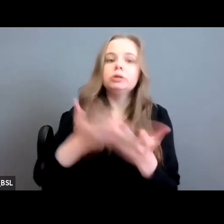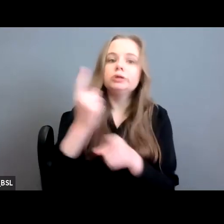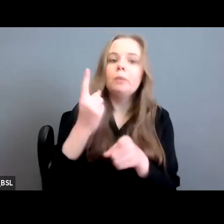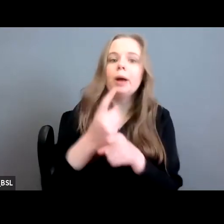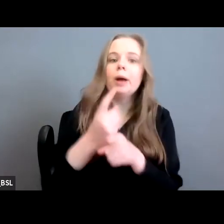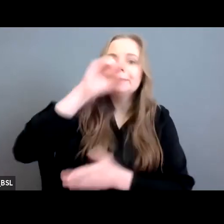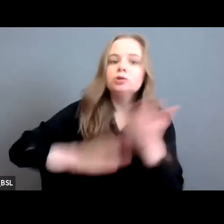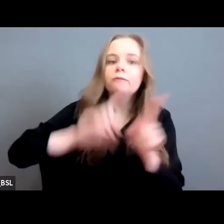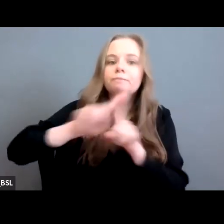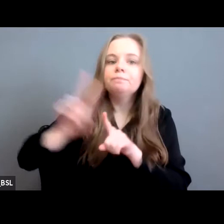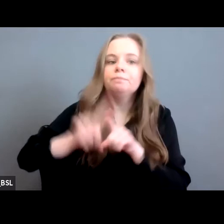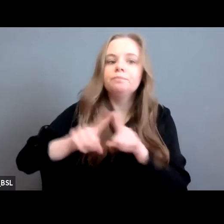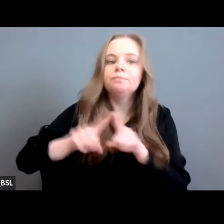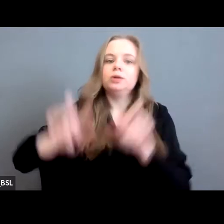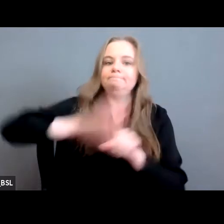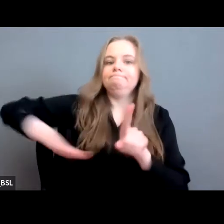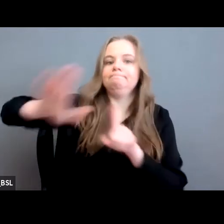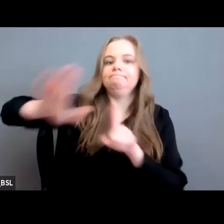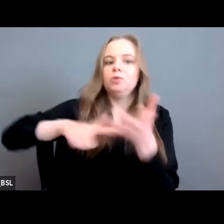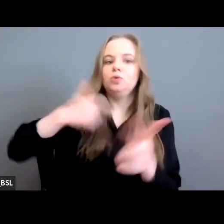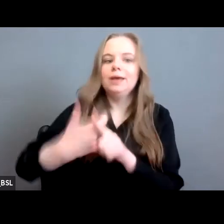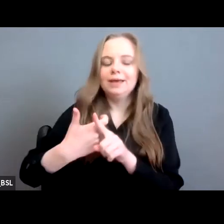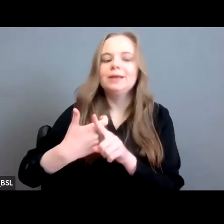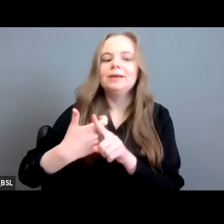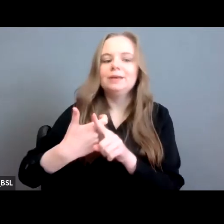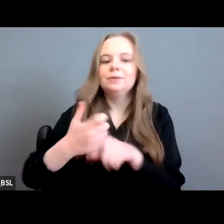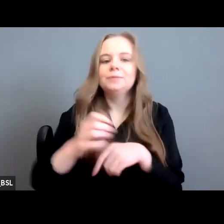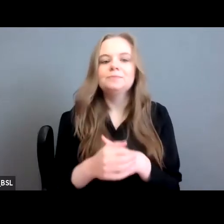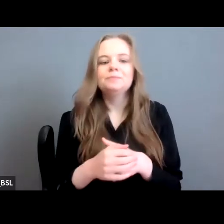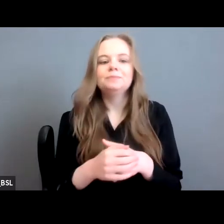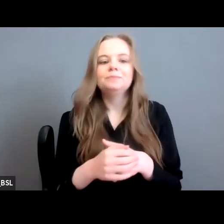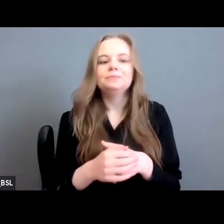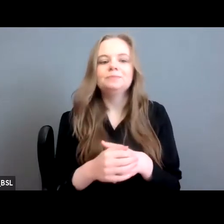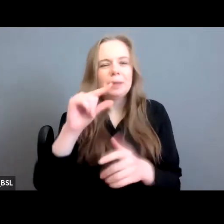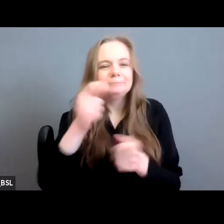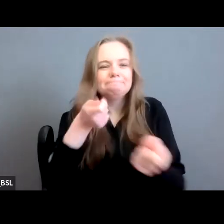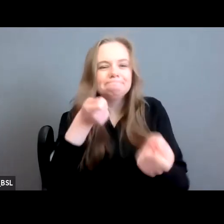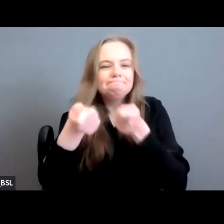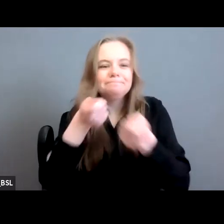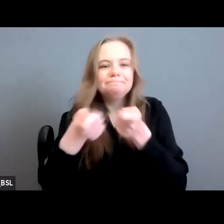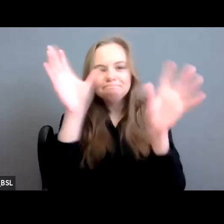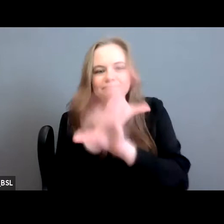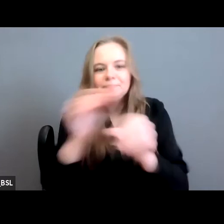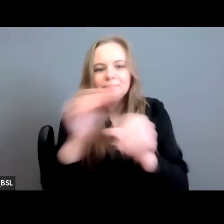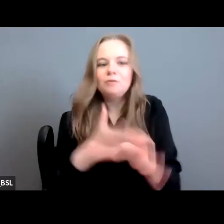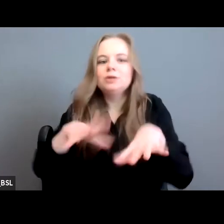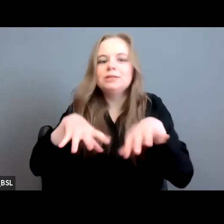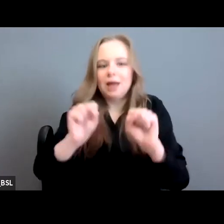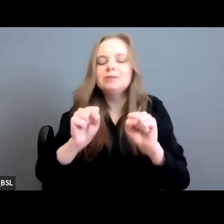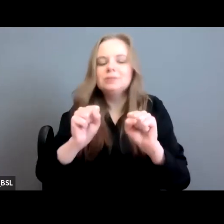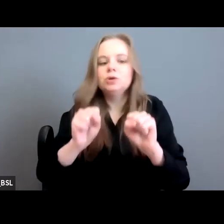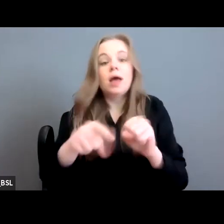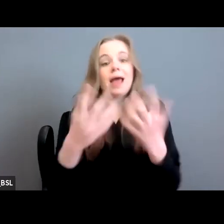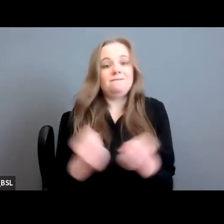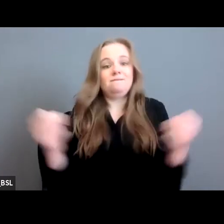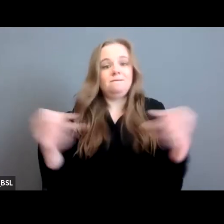the UK. So just a little bit of administration before we start. So we do have closed captions for this